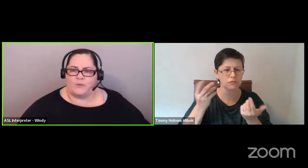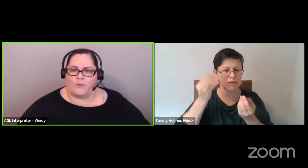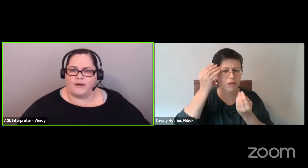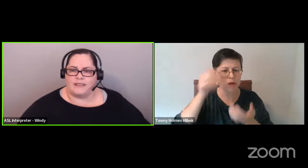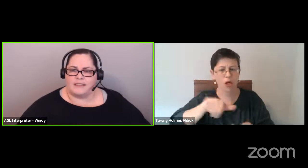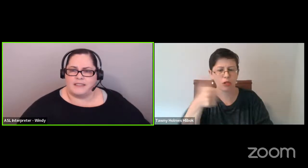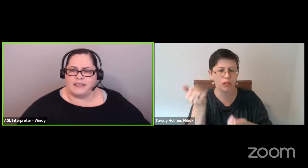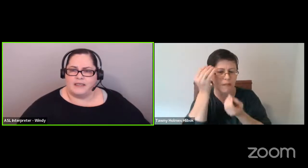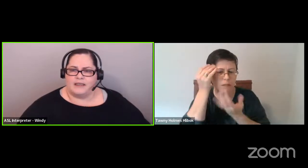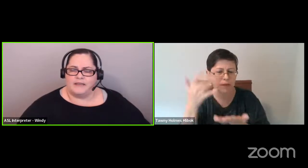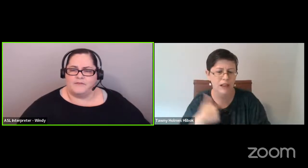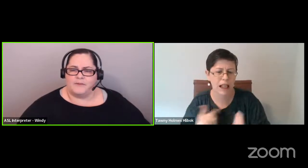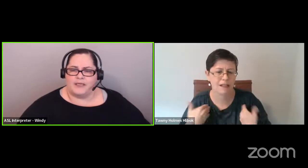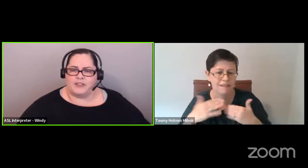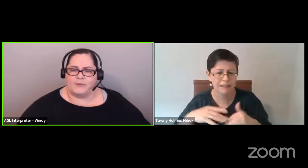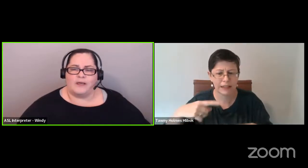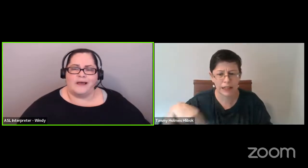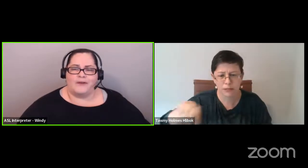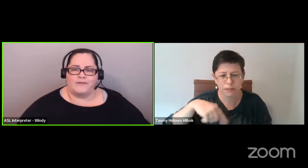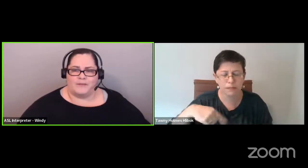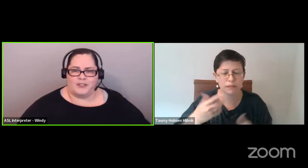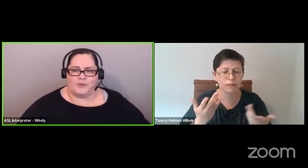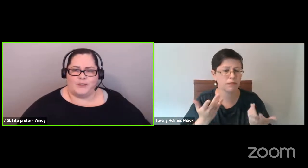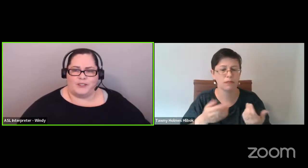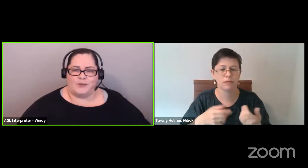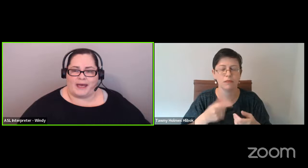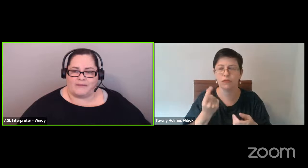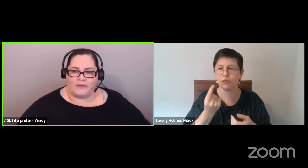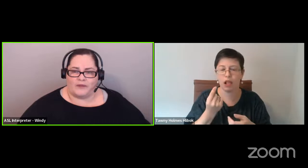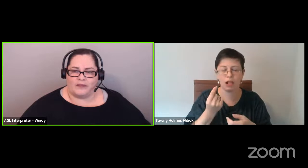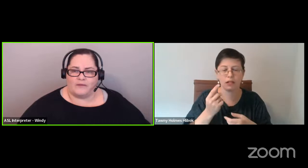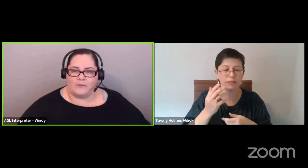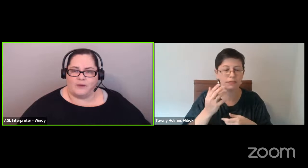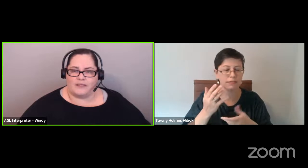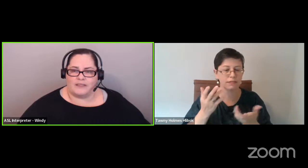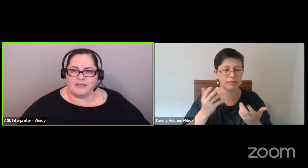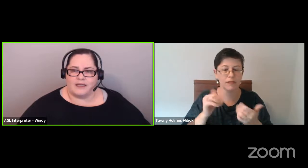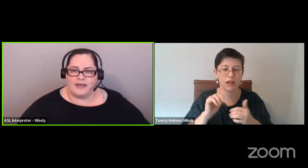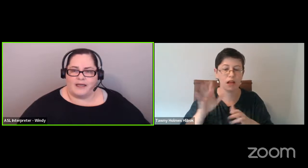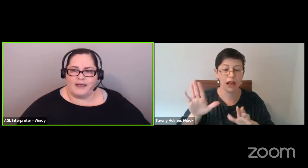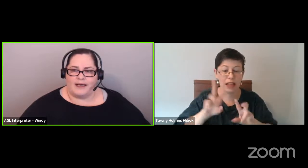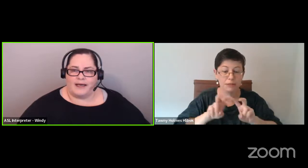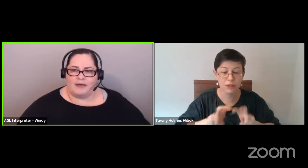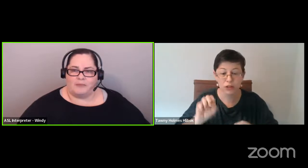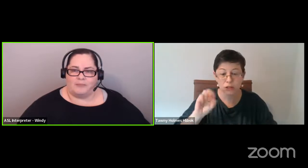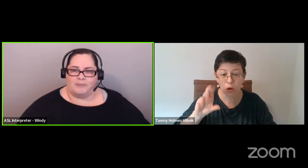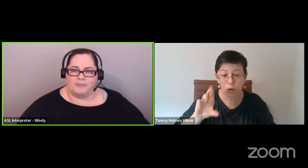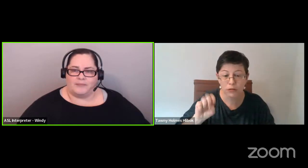want to see what other information we do have out there, what